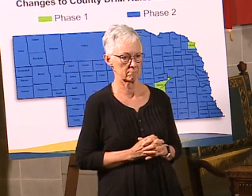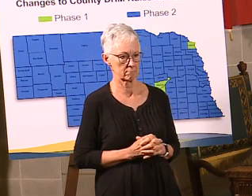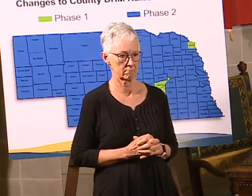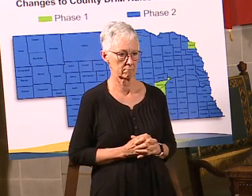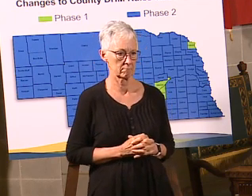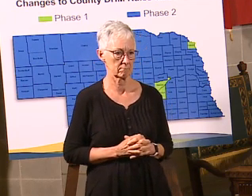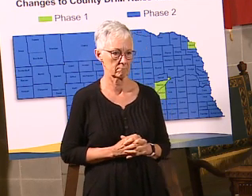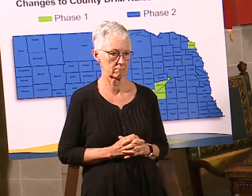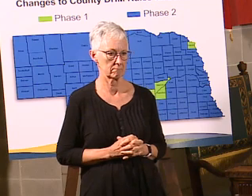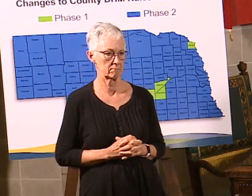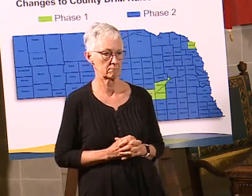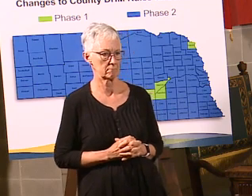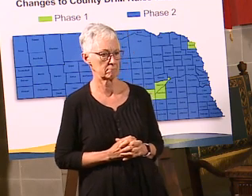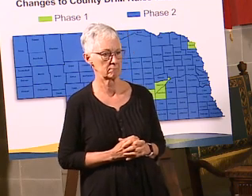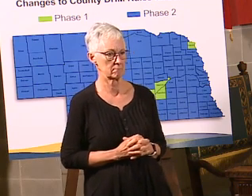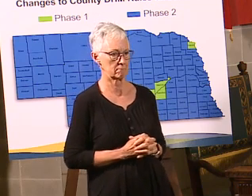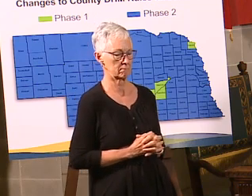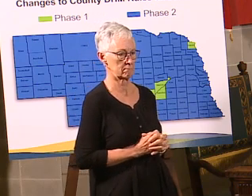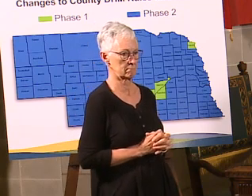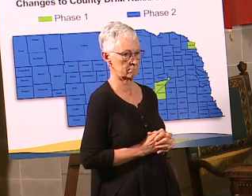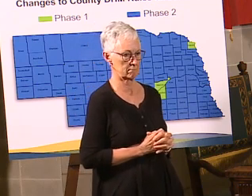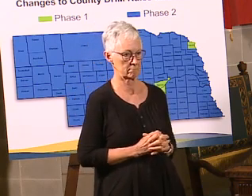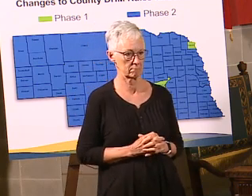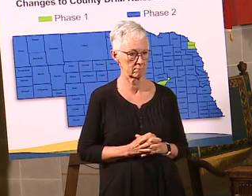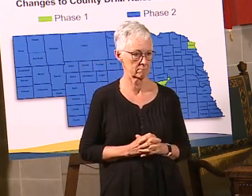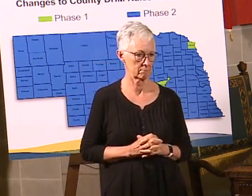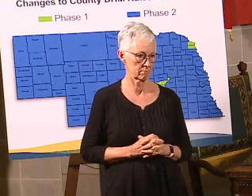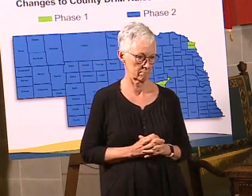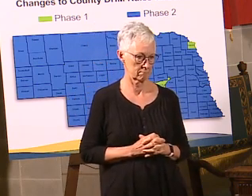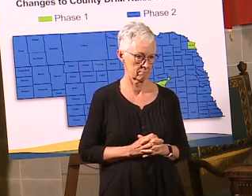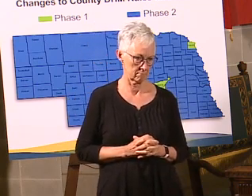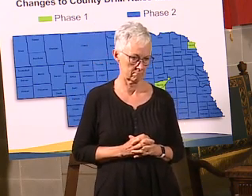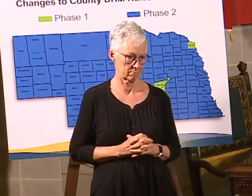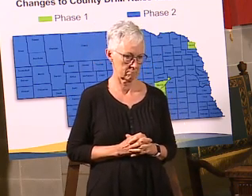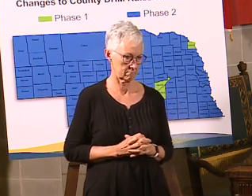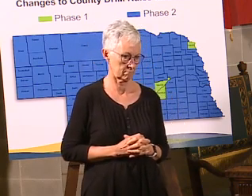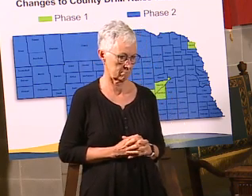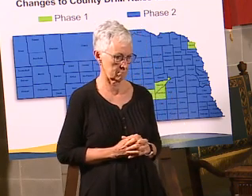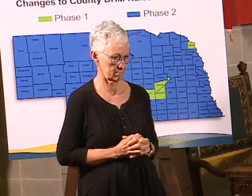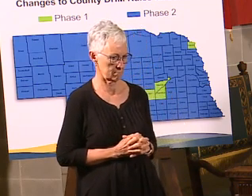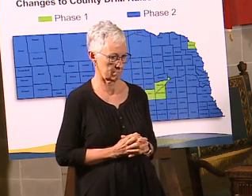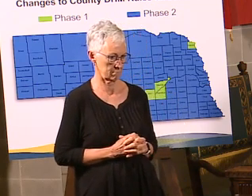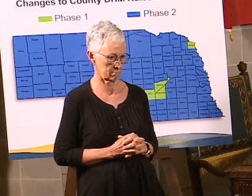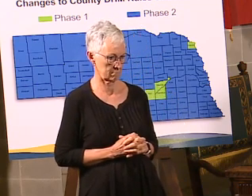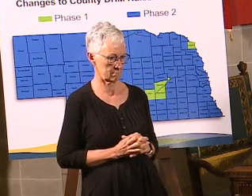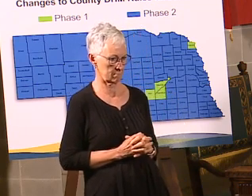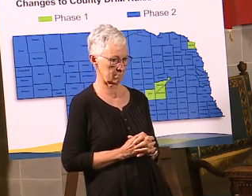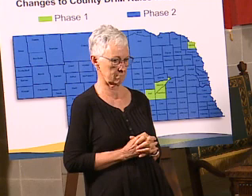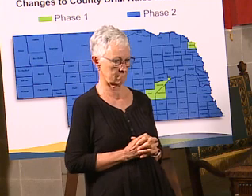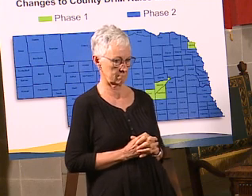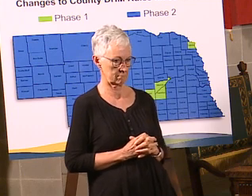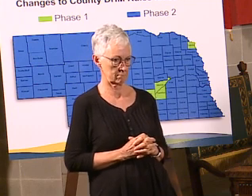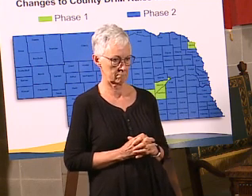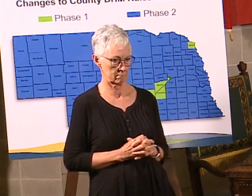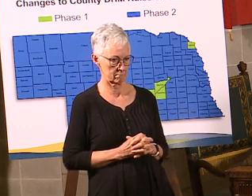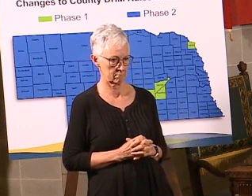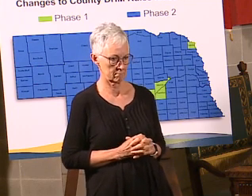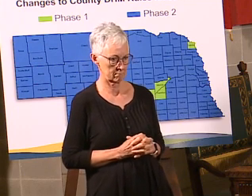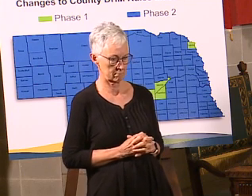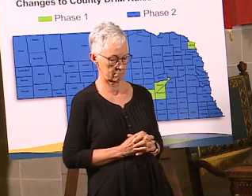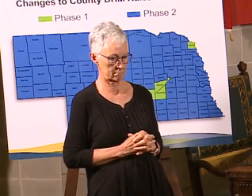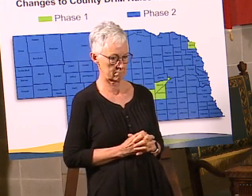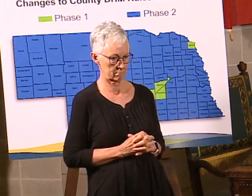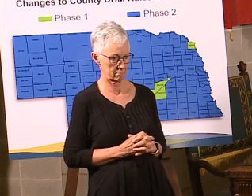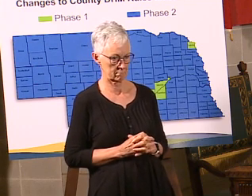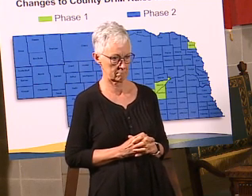hiring people in healthcare has been tight for some time. Are there enough staff available